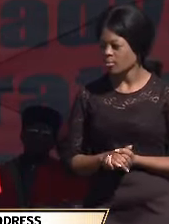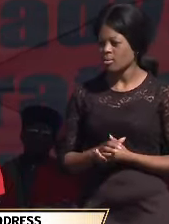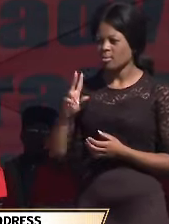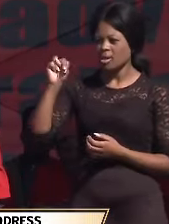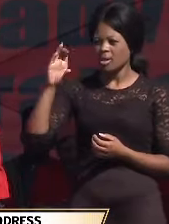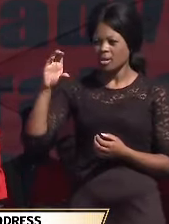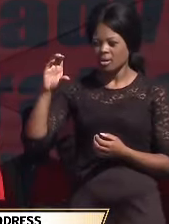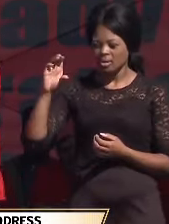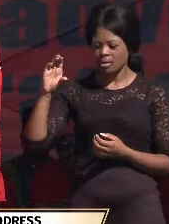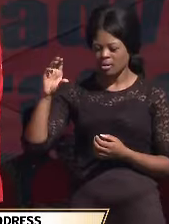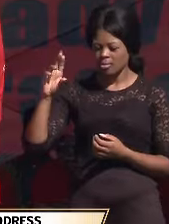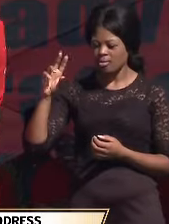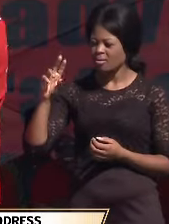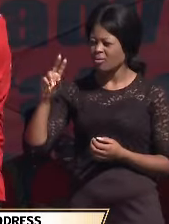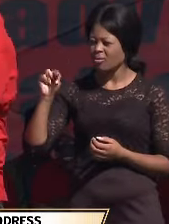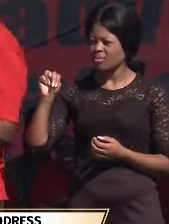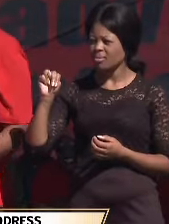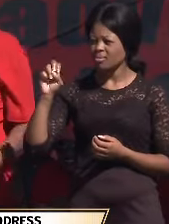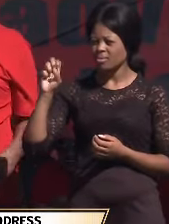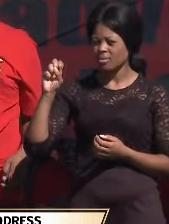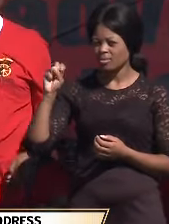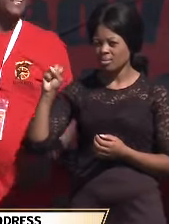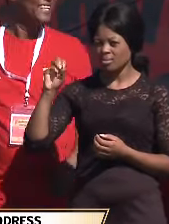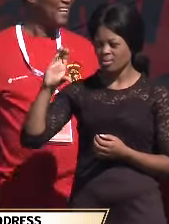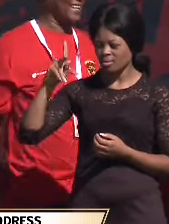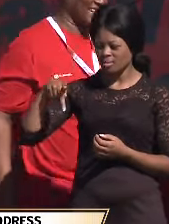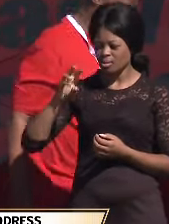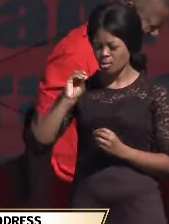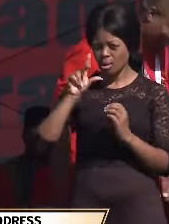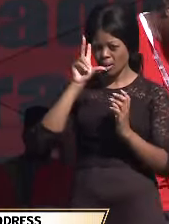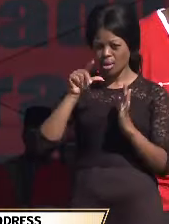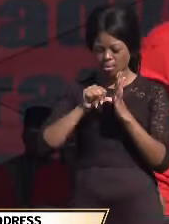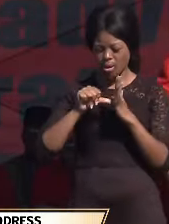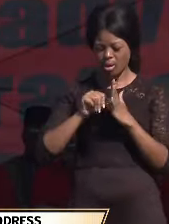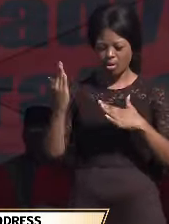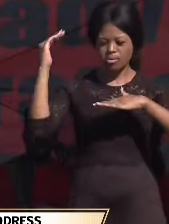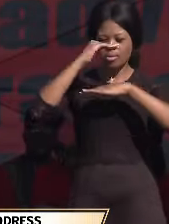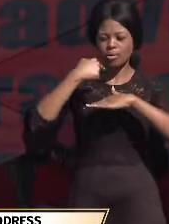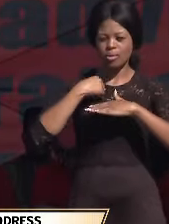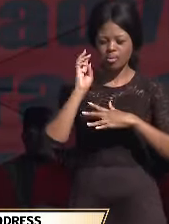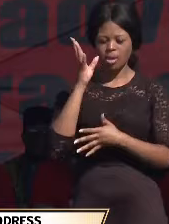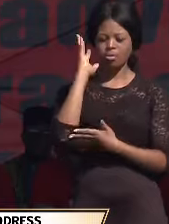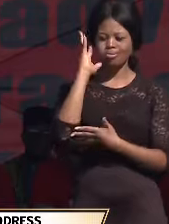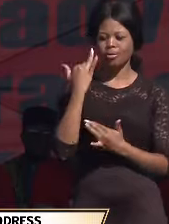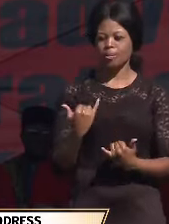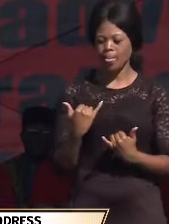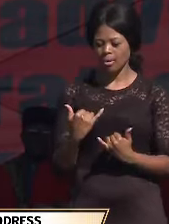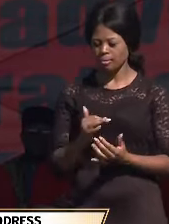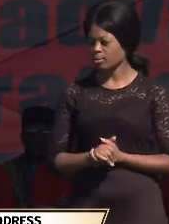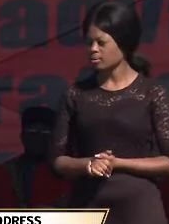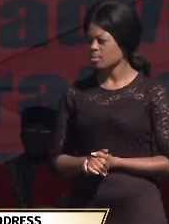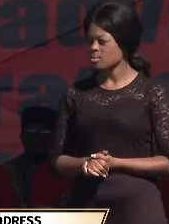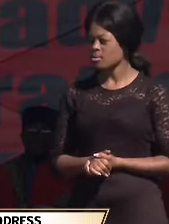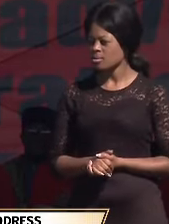Sengizoqeda ngoba khona ababaluleke ngaphezu kwami ukufuna bakhulume namhlanje. But